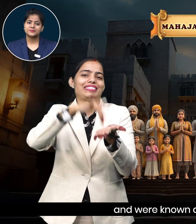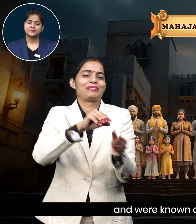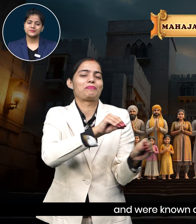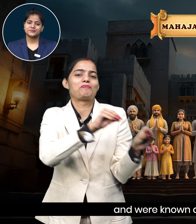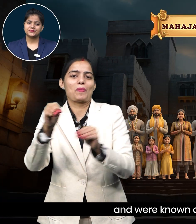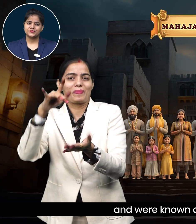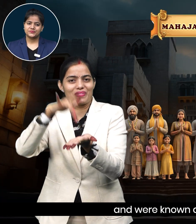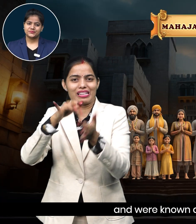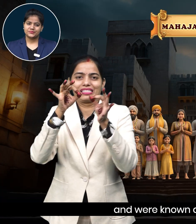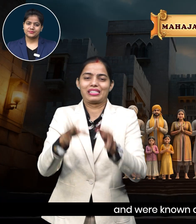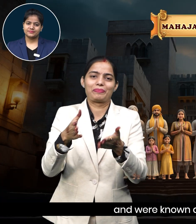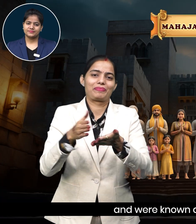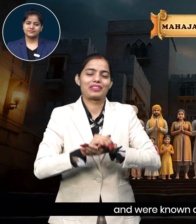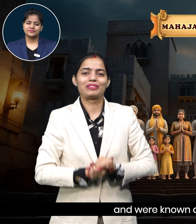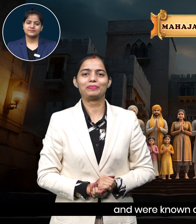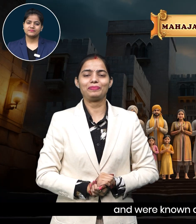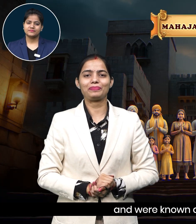Mahajanpadas.